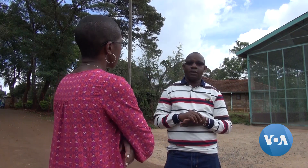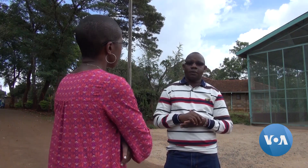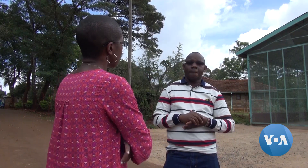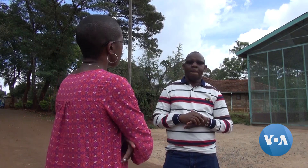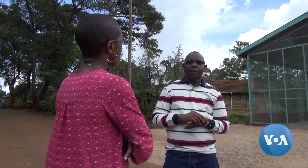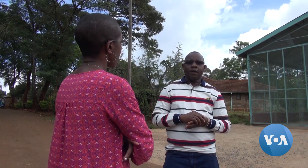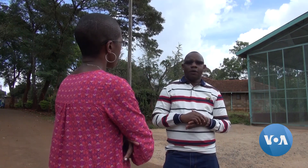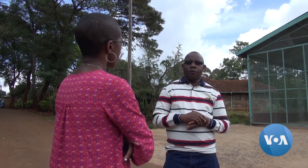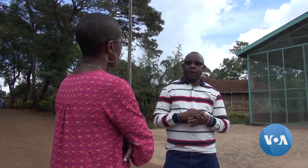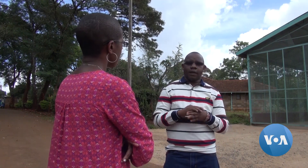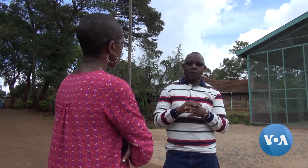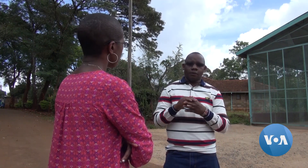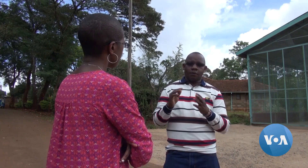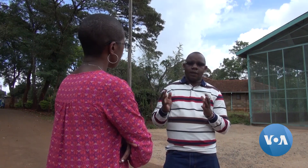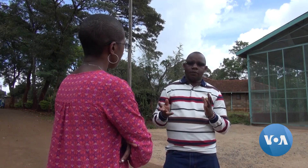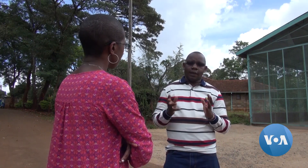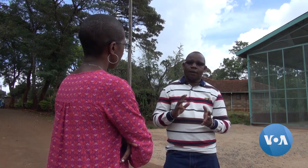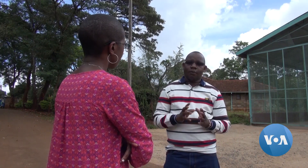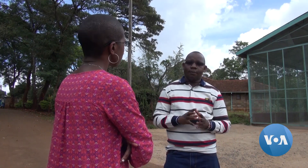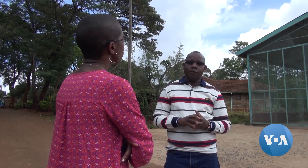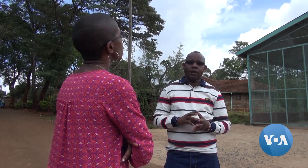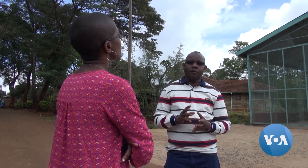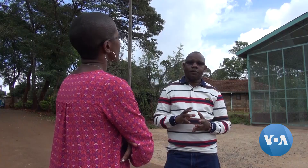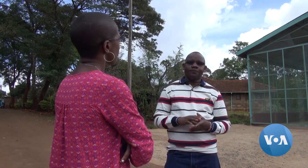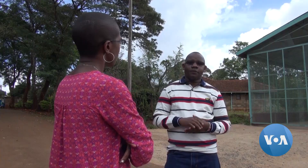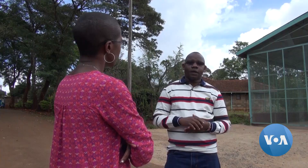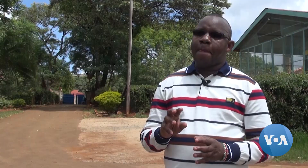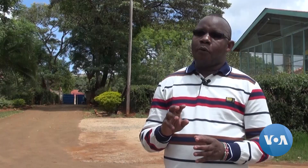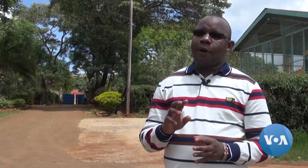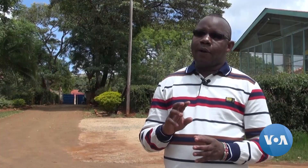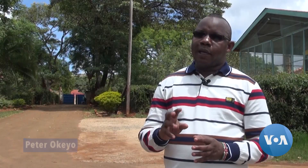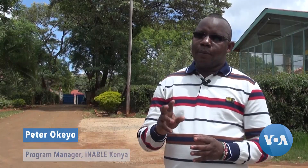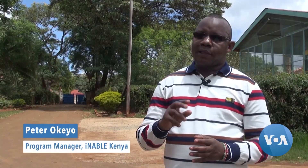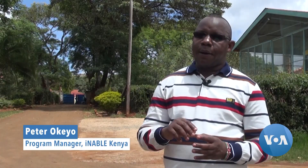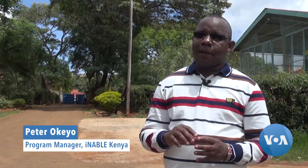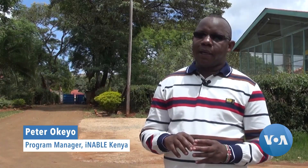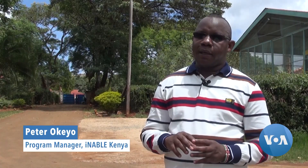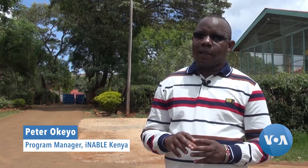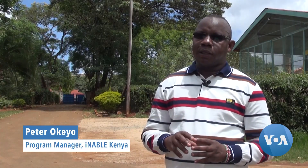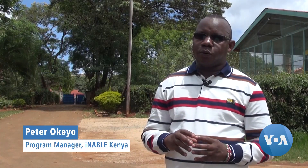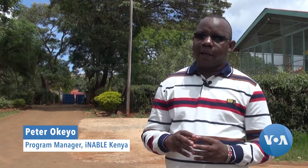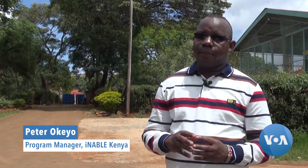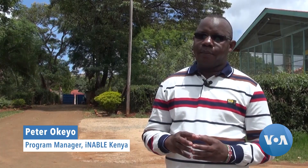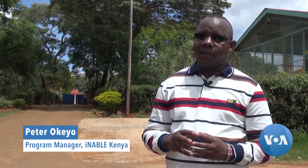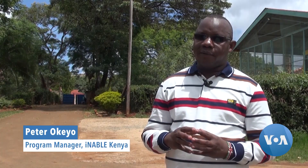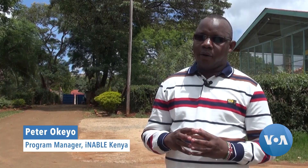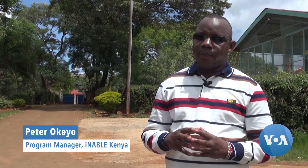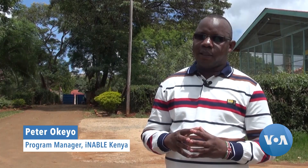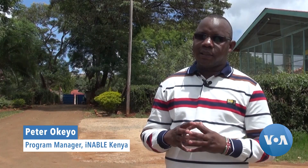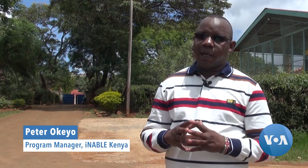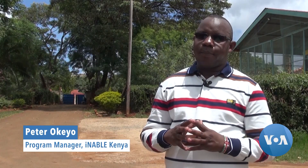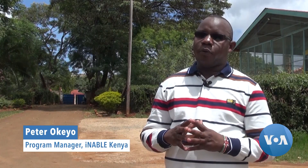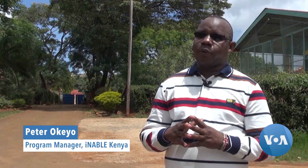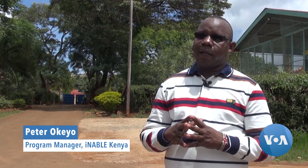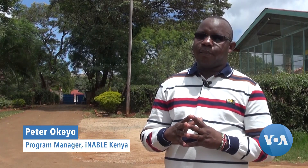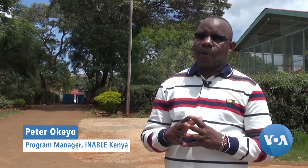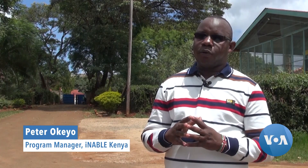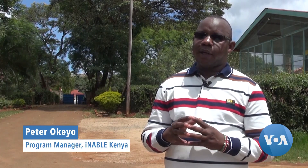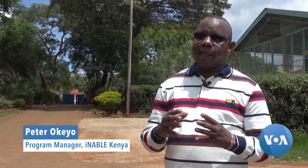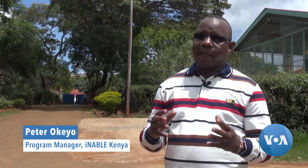organization Enable helped Asiema develop the app. Why Enable is coming in is to help develop this app or to help, you know, link